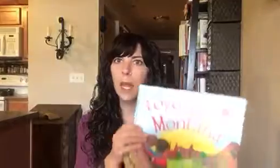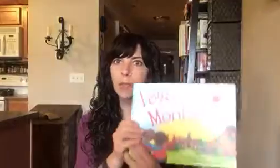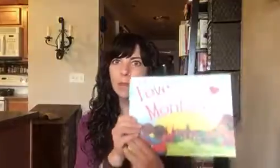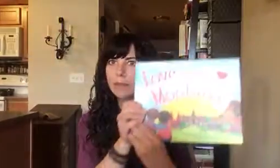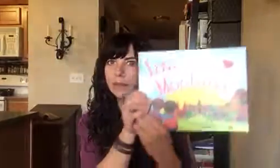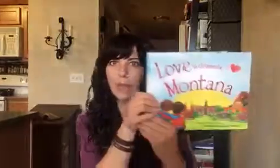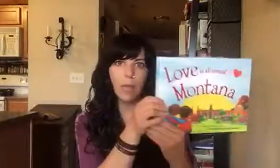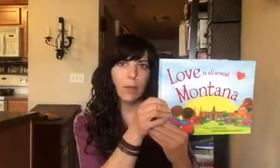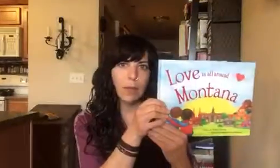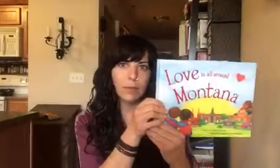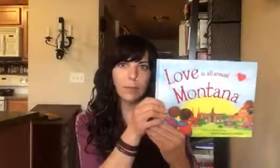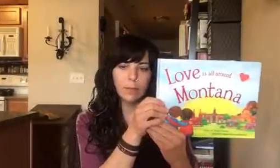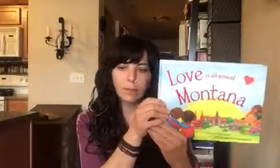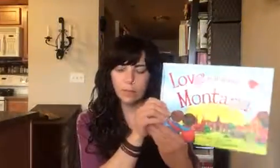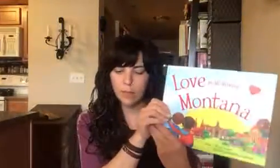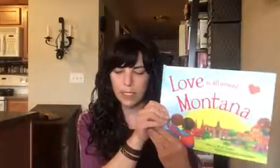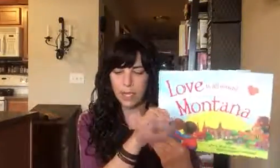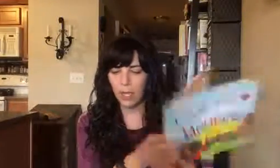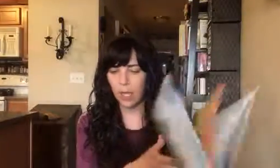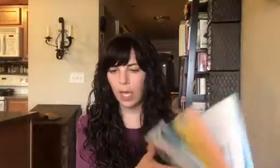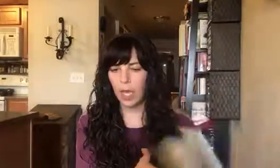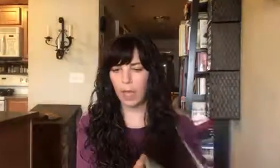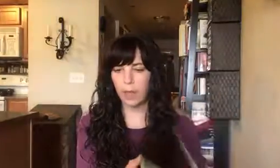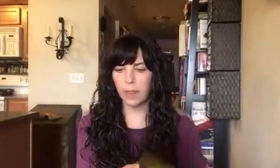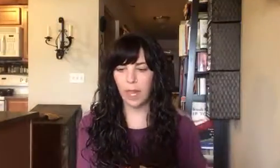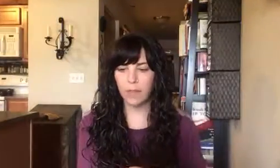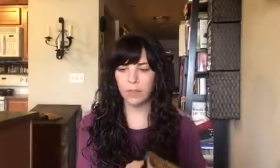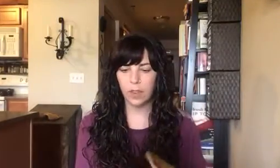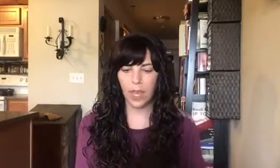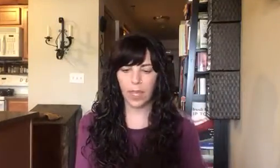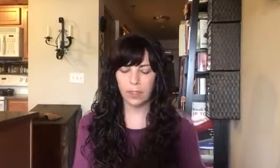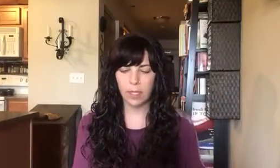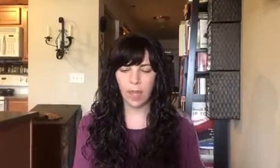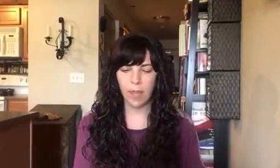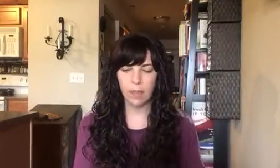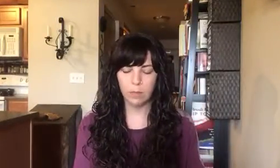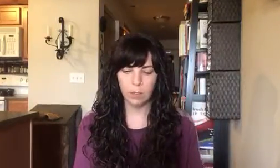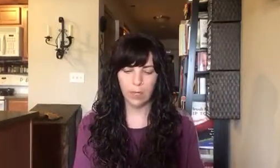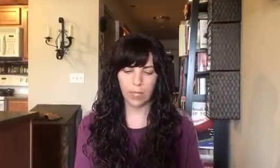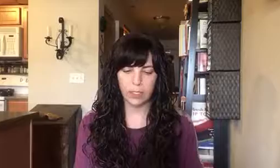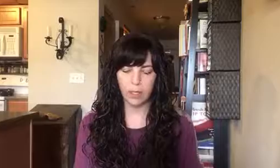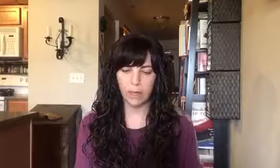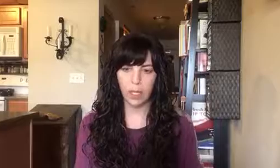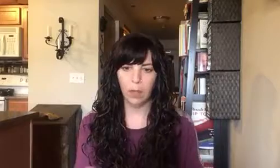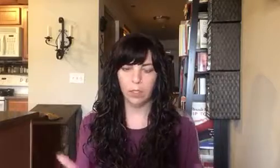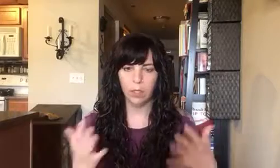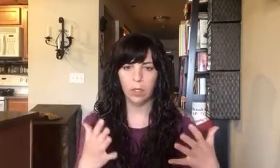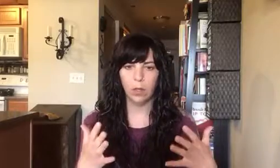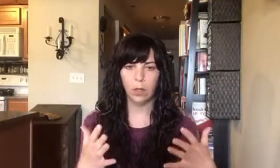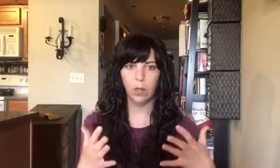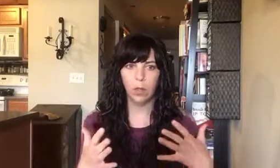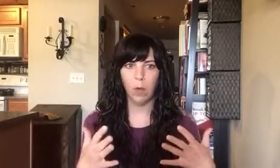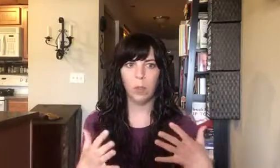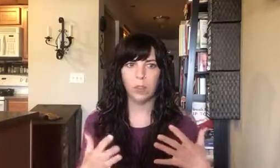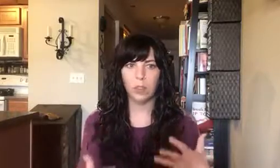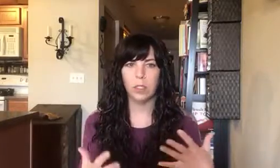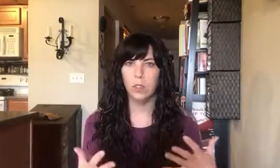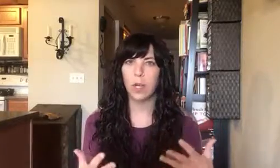love all around Montana. And then after that, I had them do an activity. We took a little moment to just try to